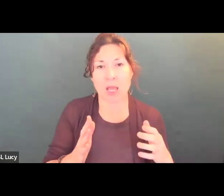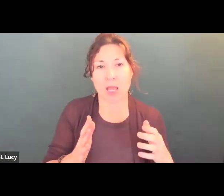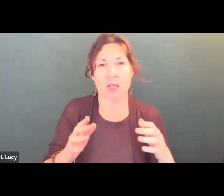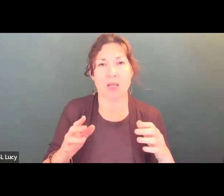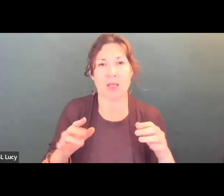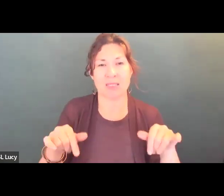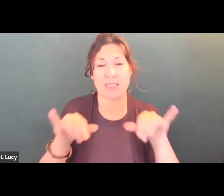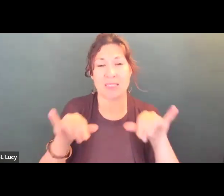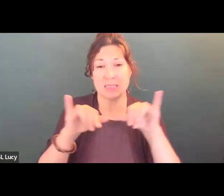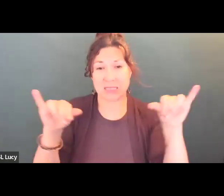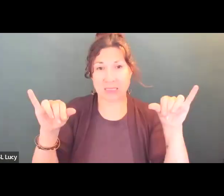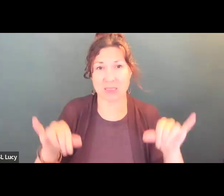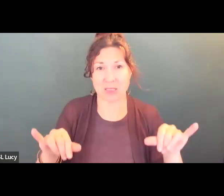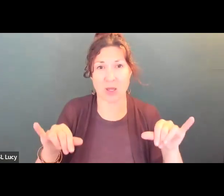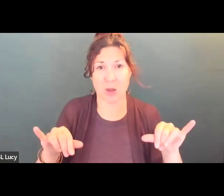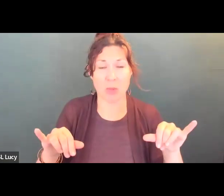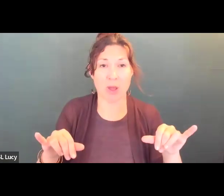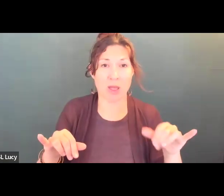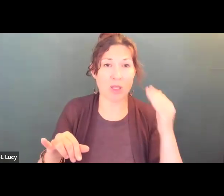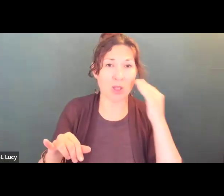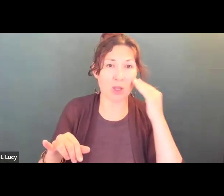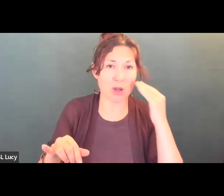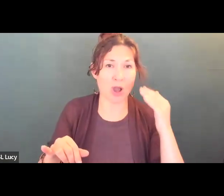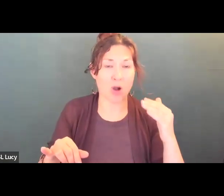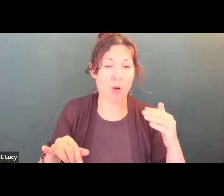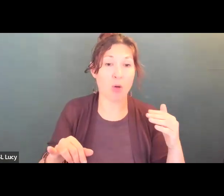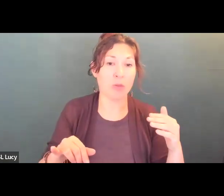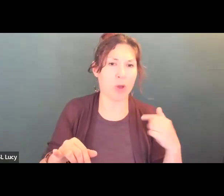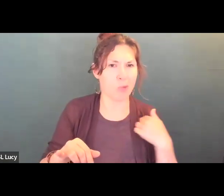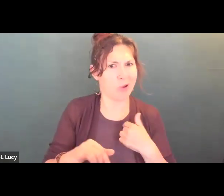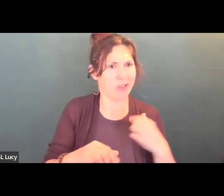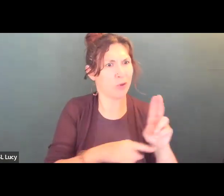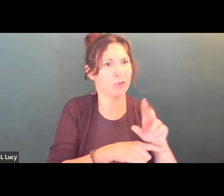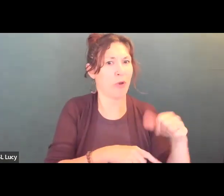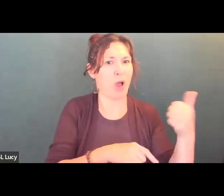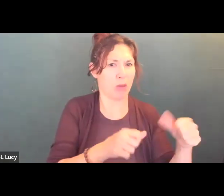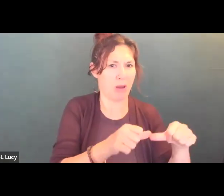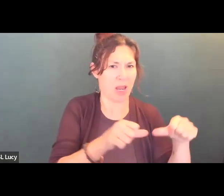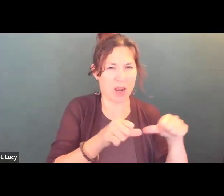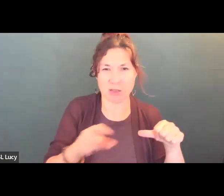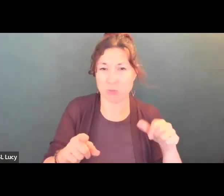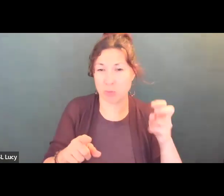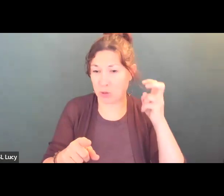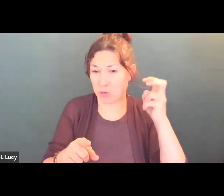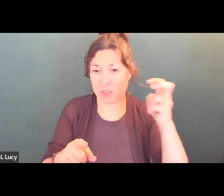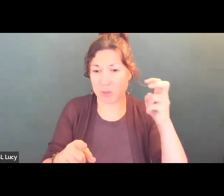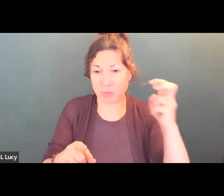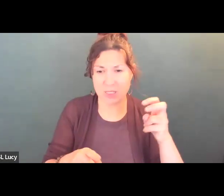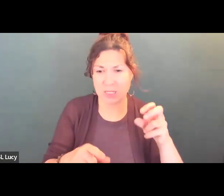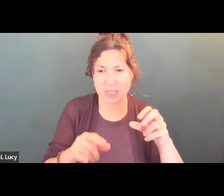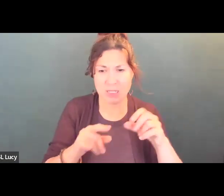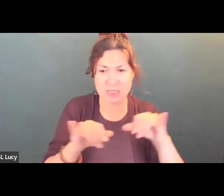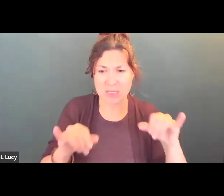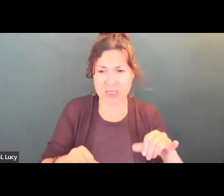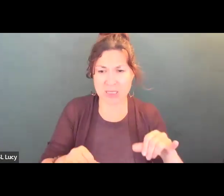transportation system was not. And I think Dan and his team and prior Dell I think they've had a collective vision to bring